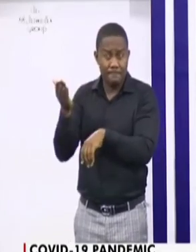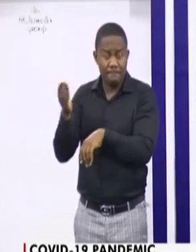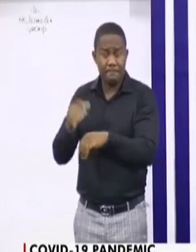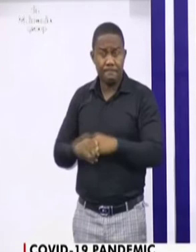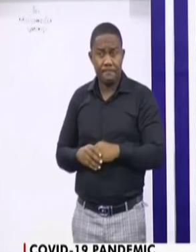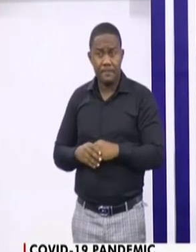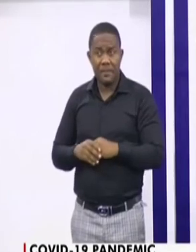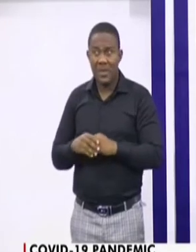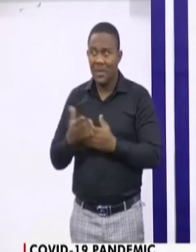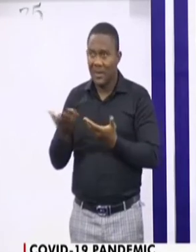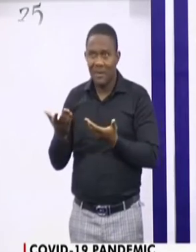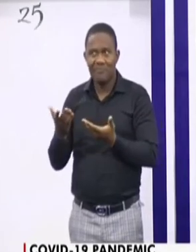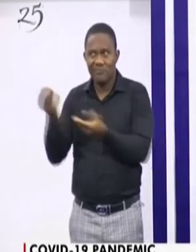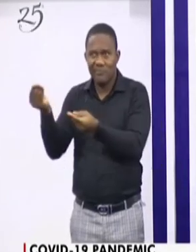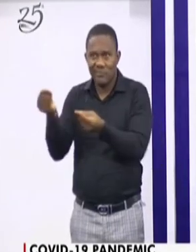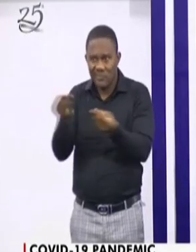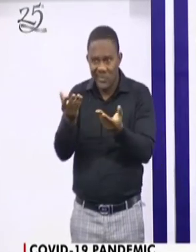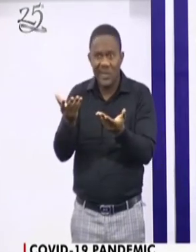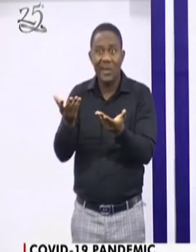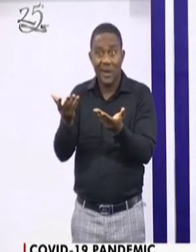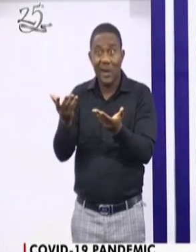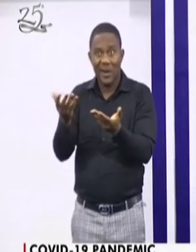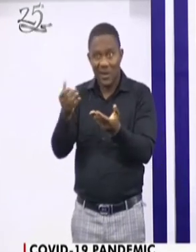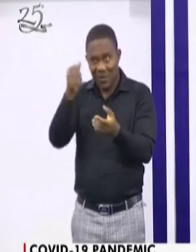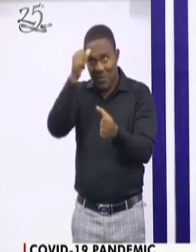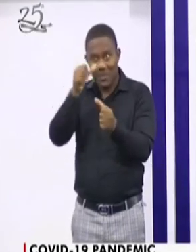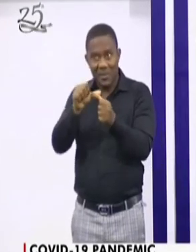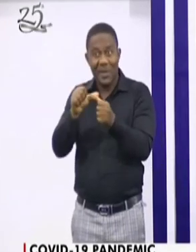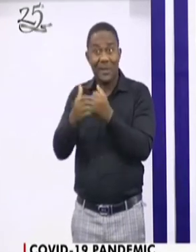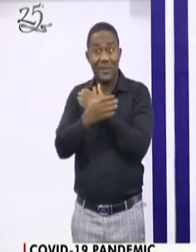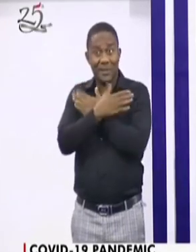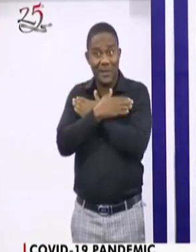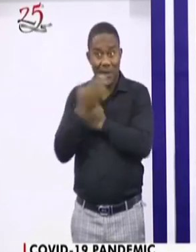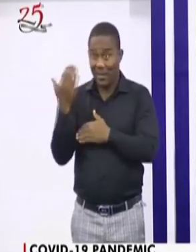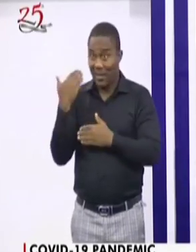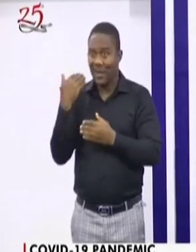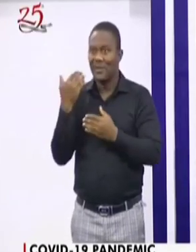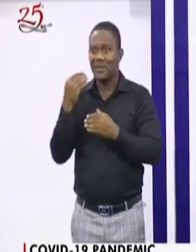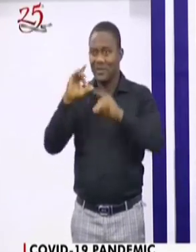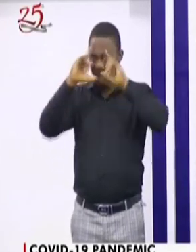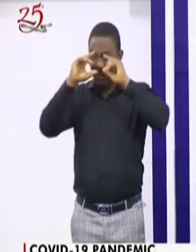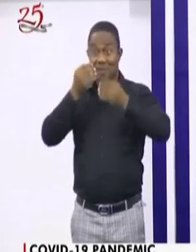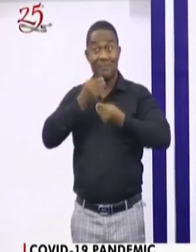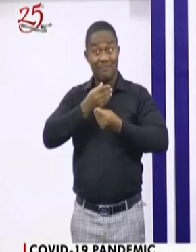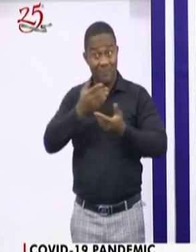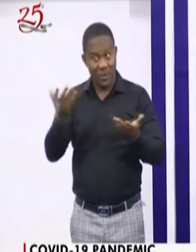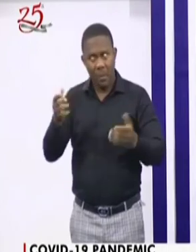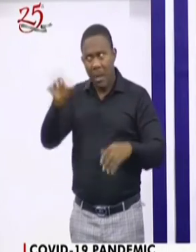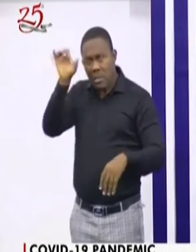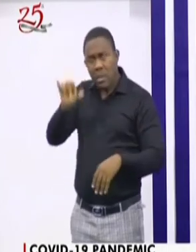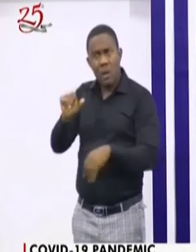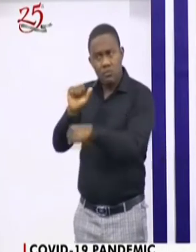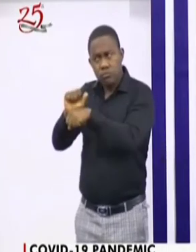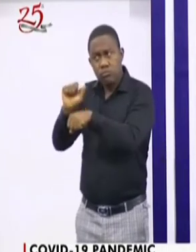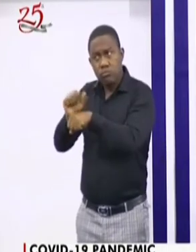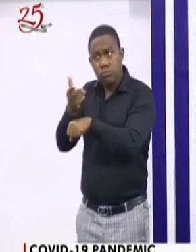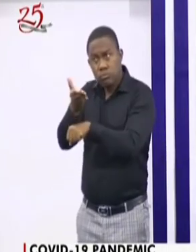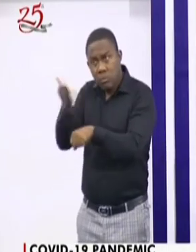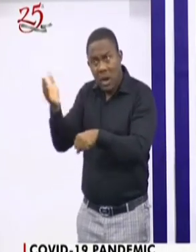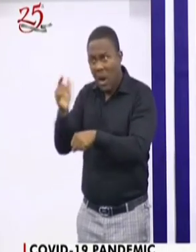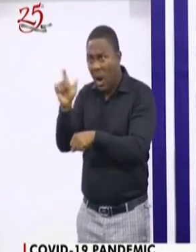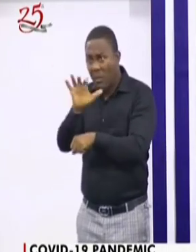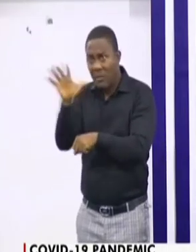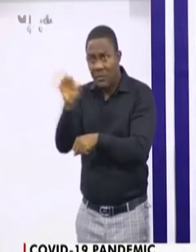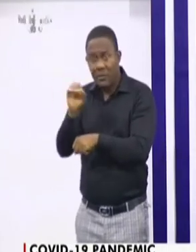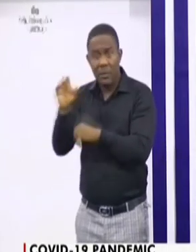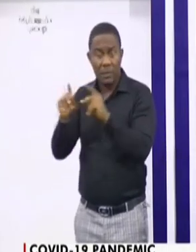the results that the President described on Sunday. Now, if you have been to Noguchi recently, you'd